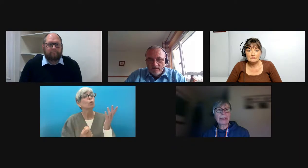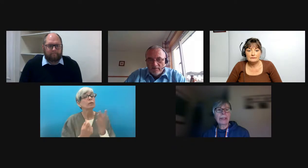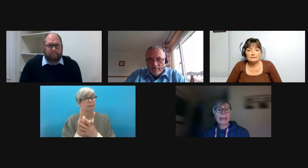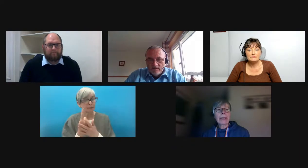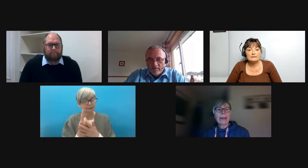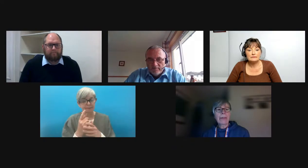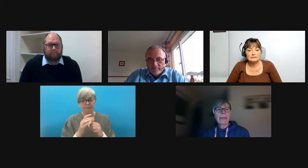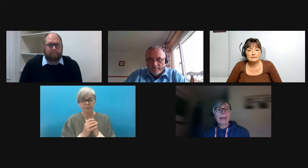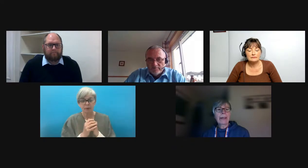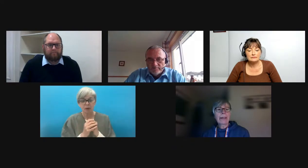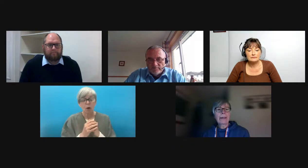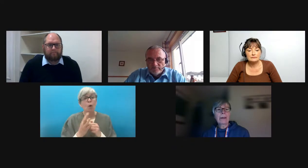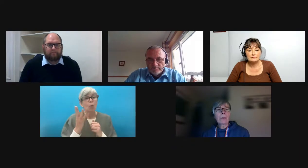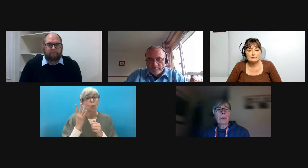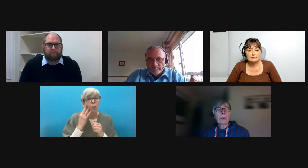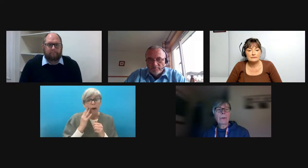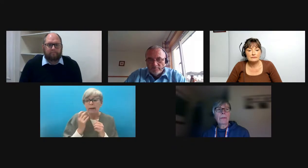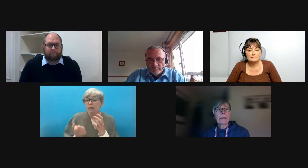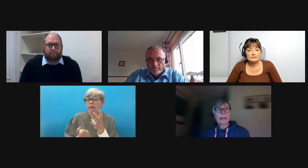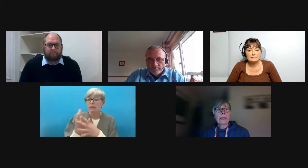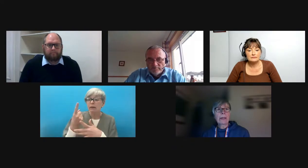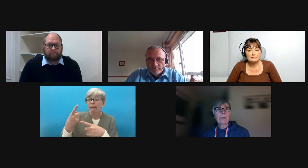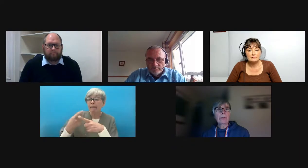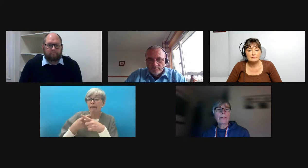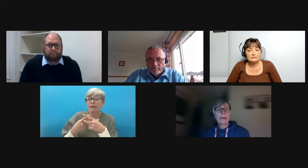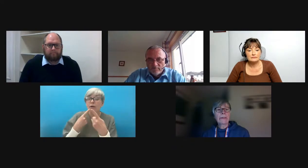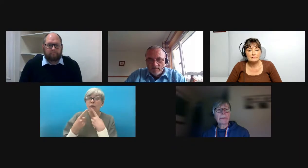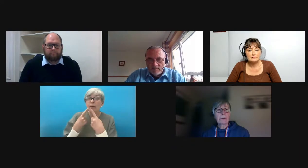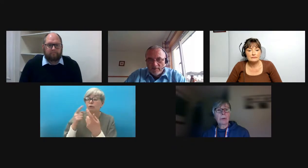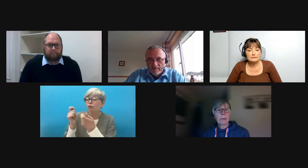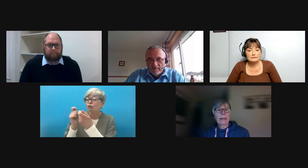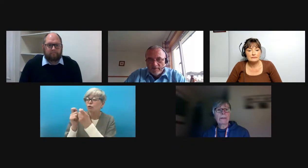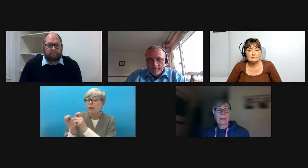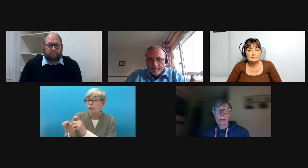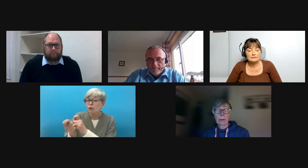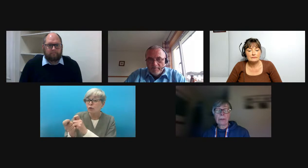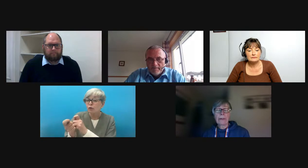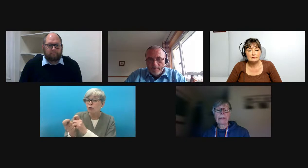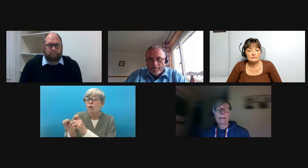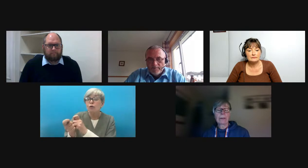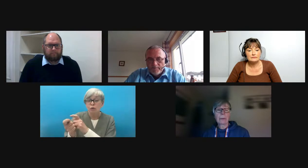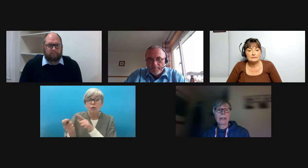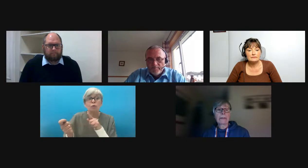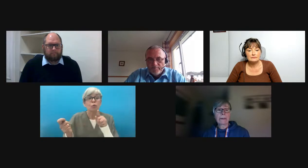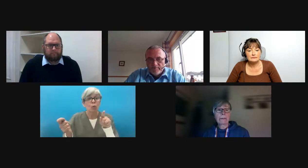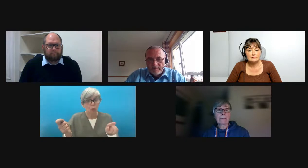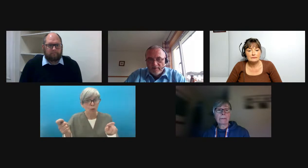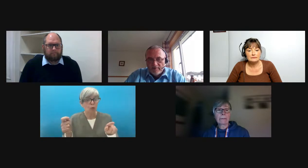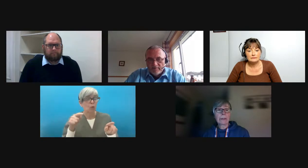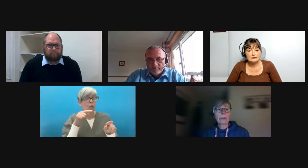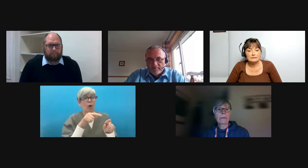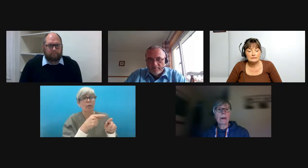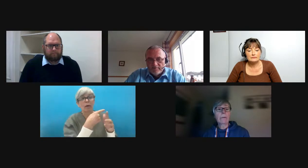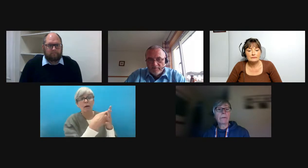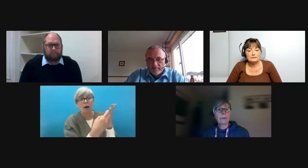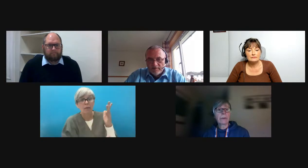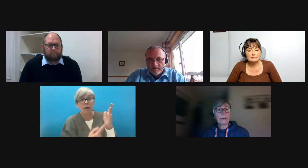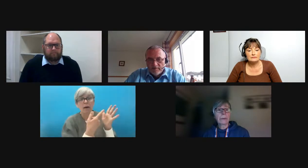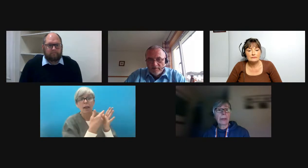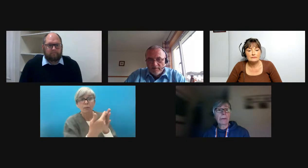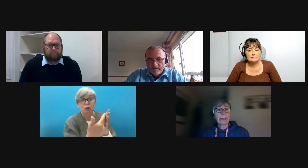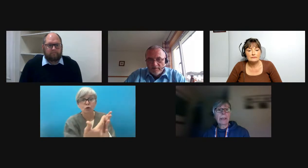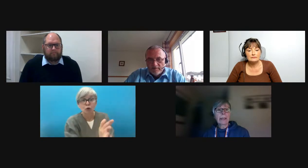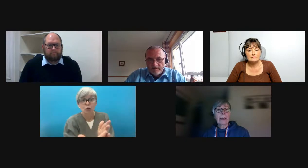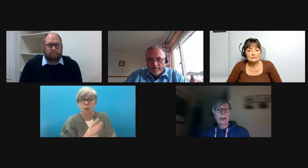reviewed, then the alternative formats, including the BSL videos, are reviewed